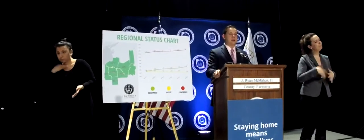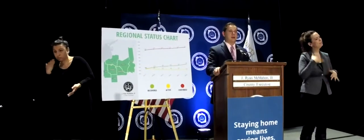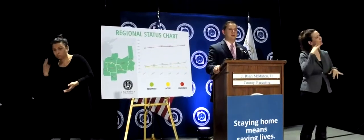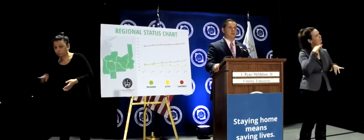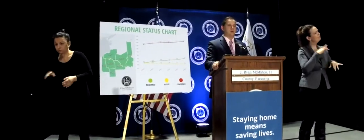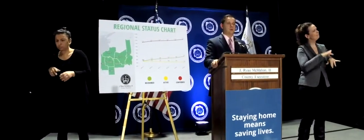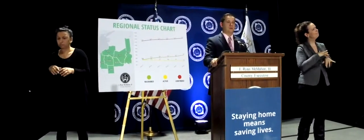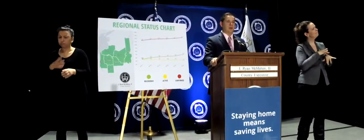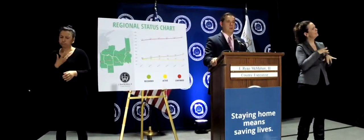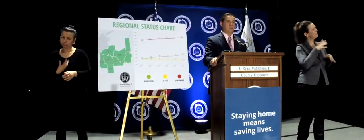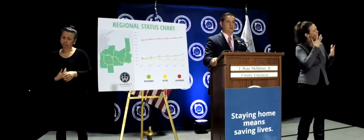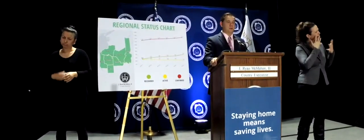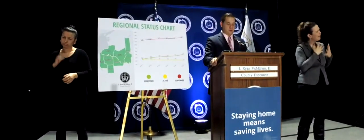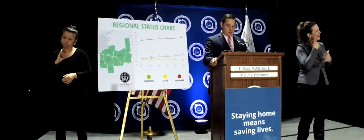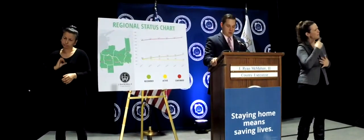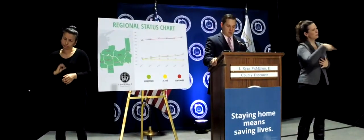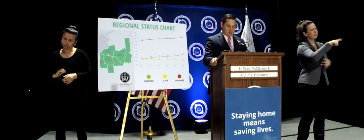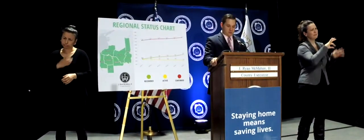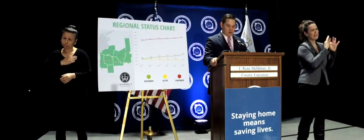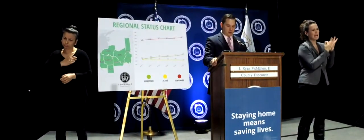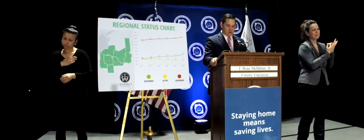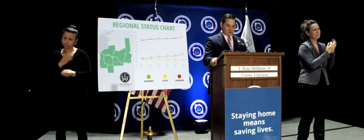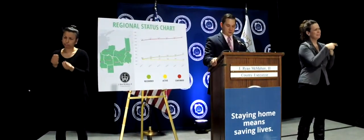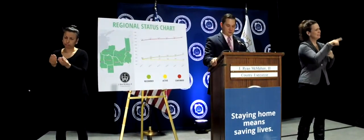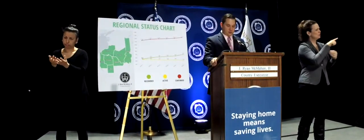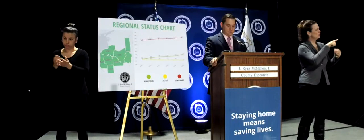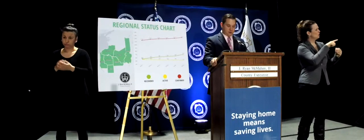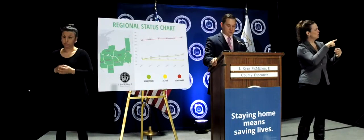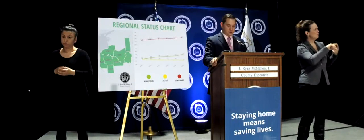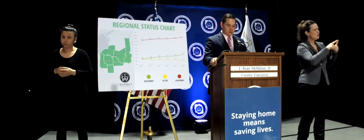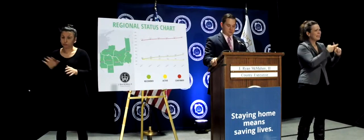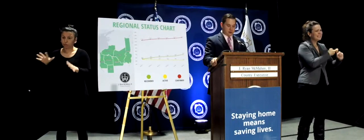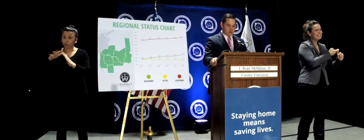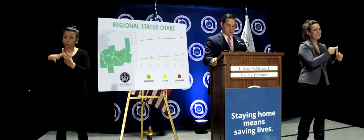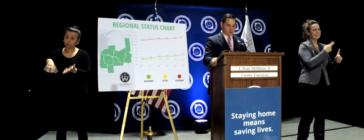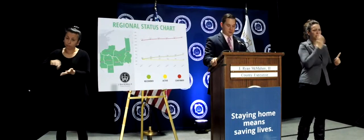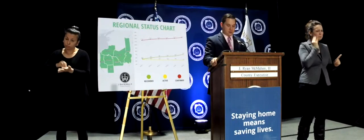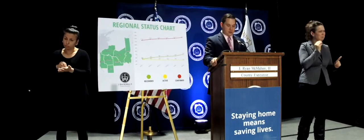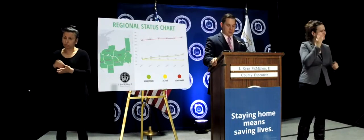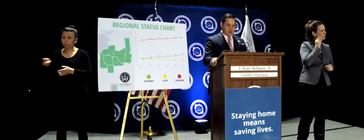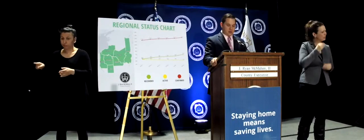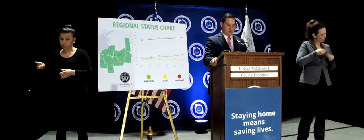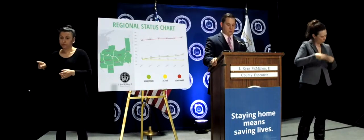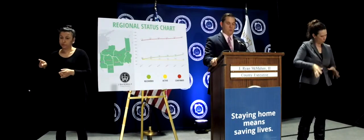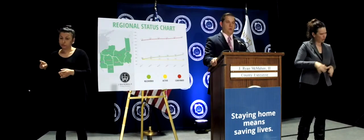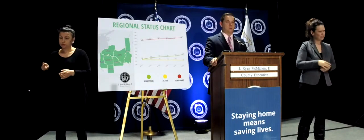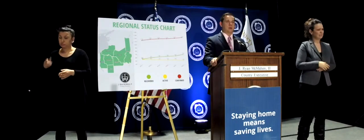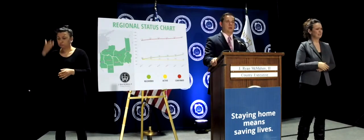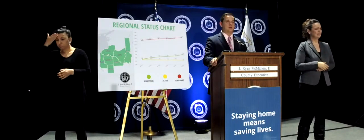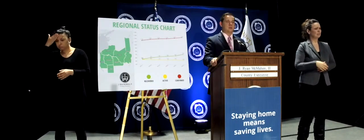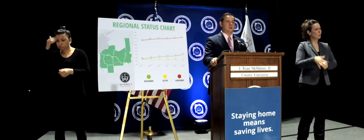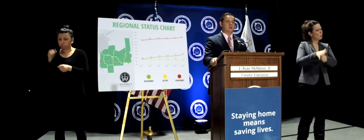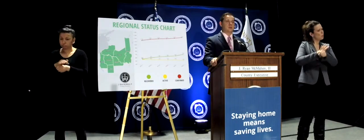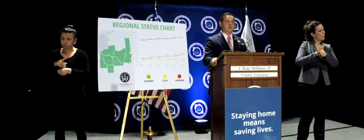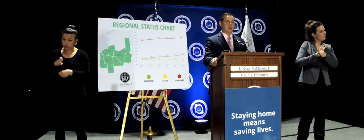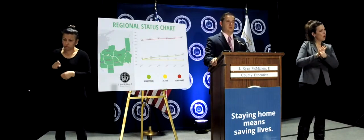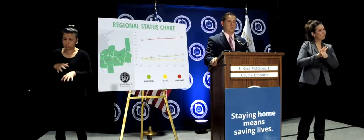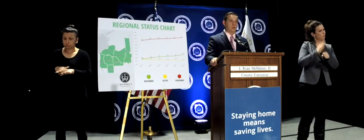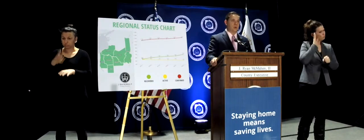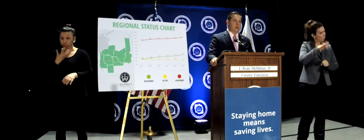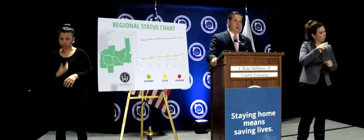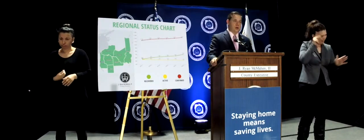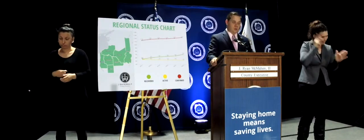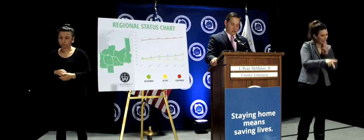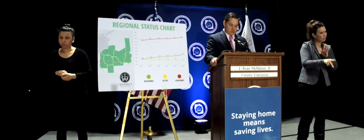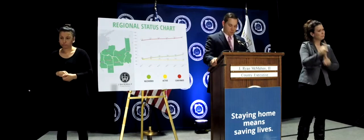impact on you and your families. This virus is a very serious virus, and we're continuing to think about